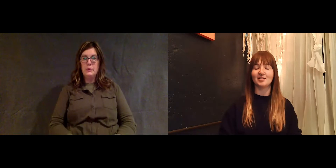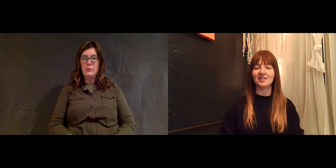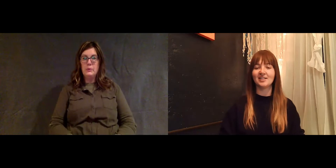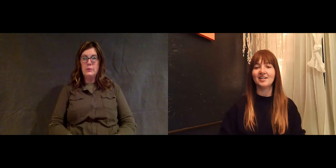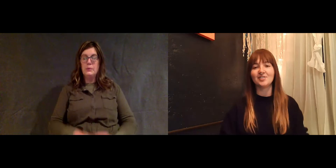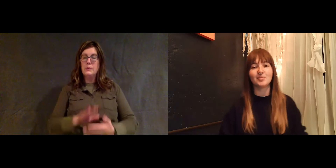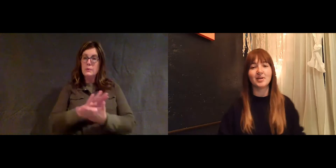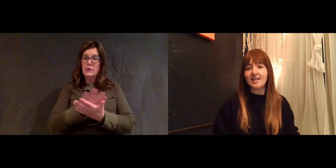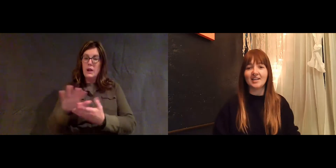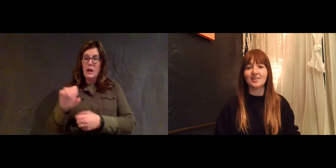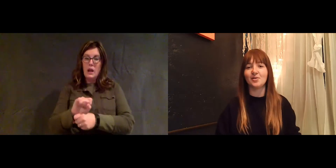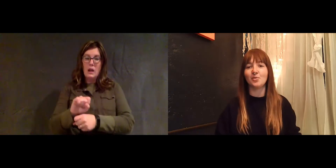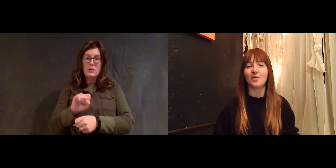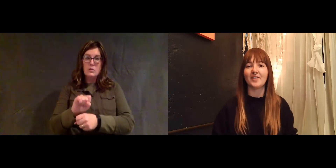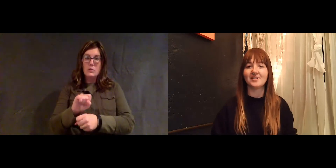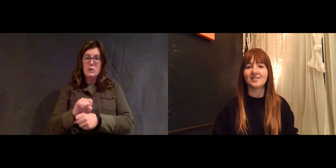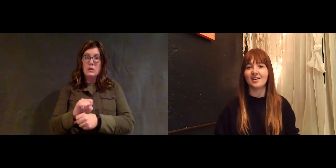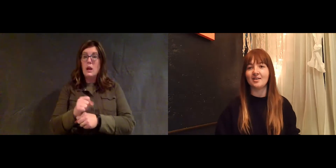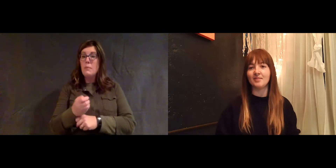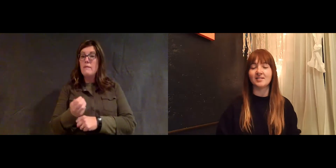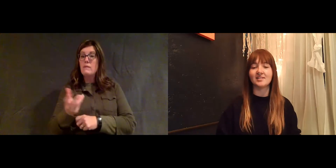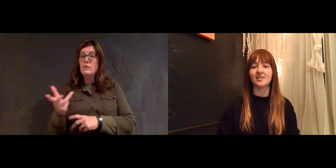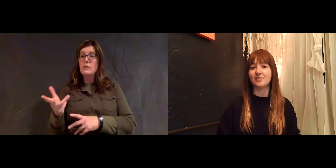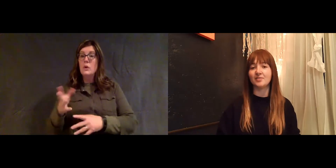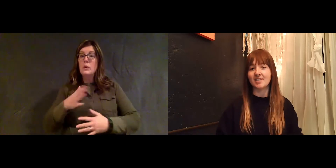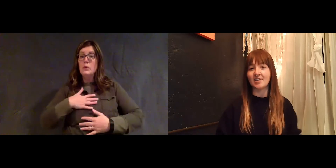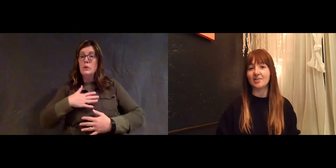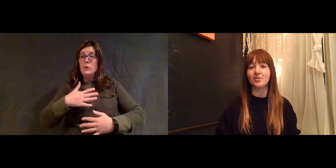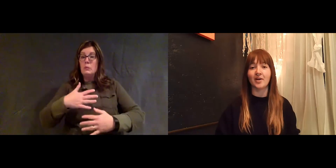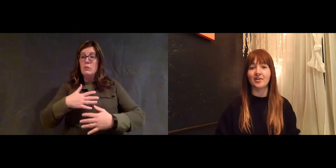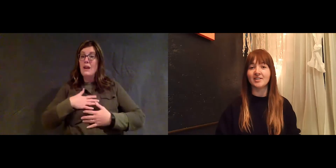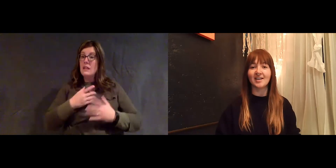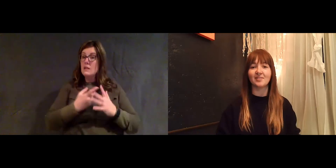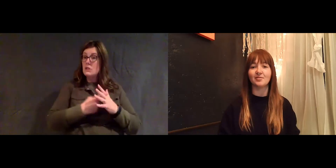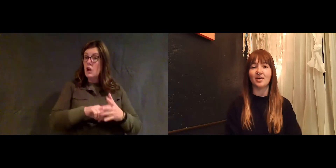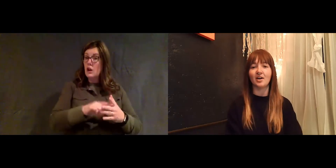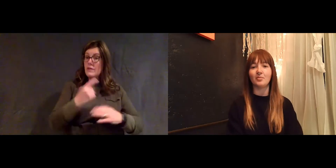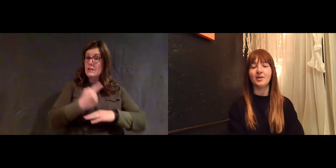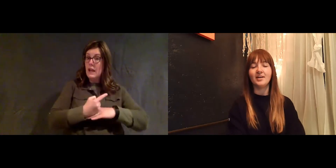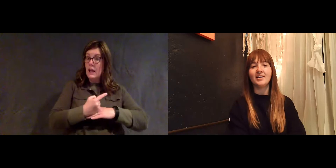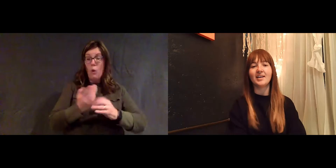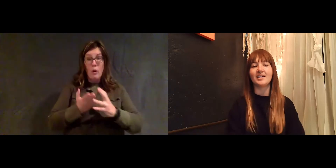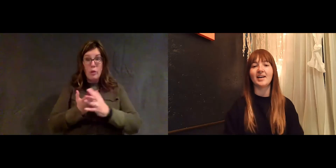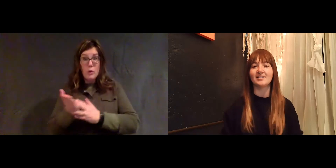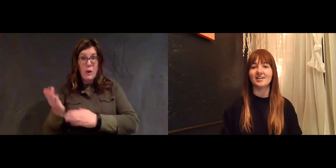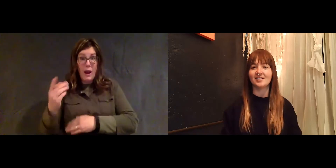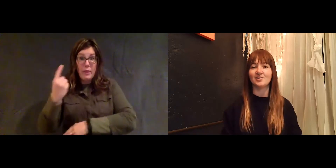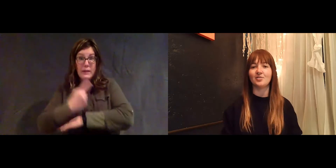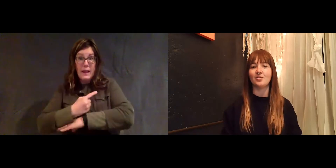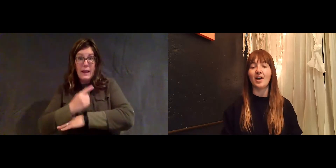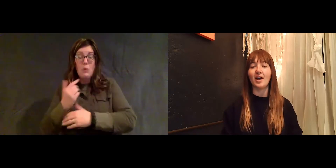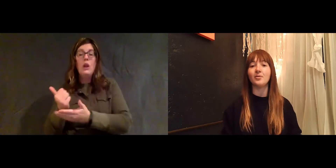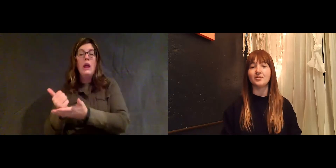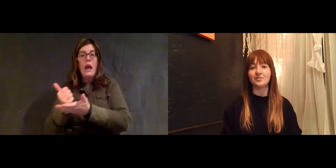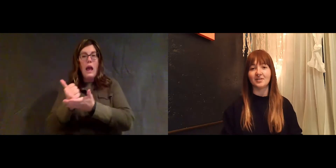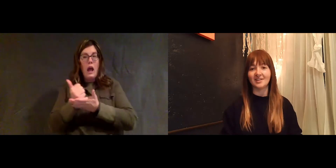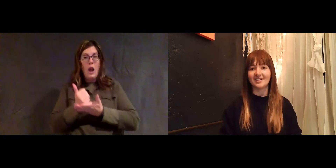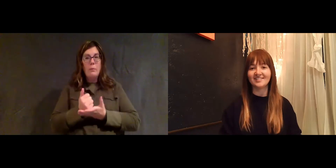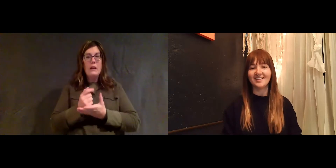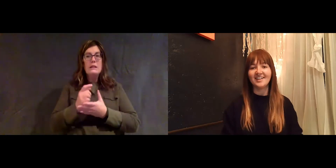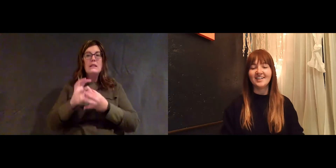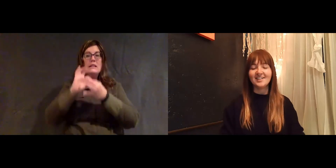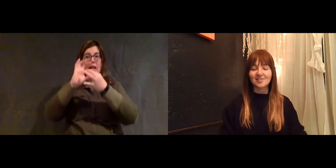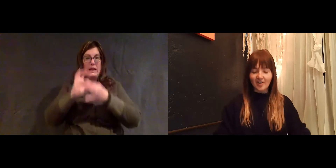Nice work. Just by taking a few breaths at the start of our day or throughout our day can really help connect us to how we're